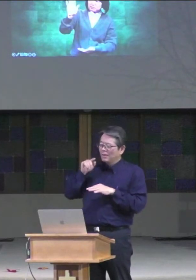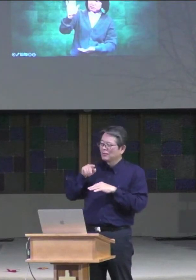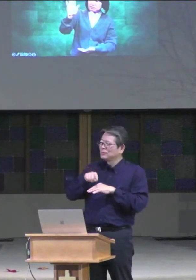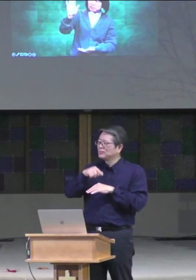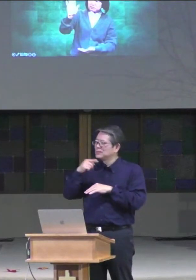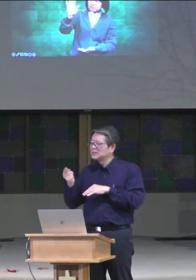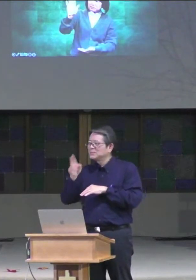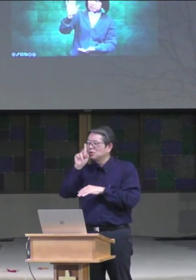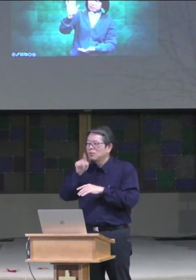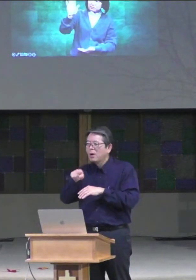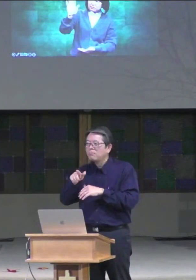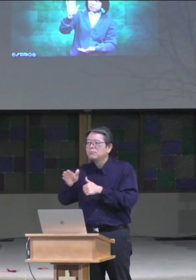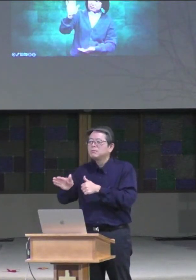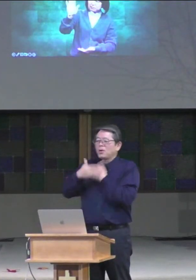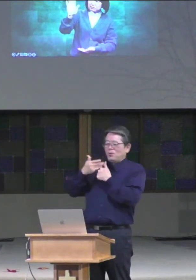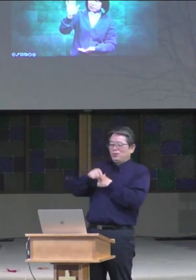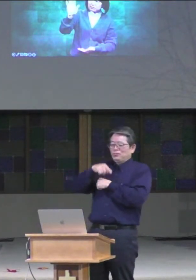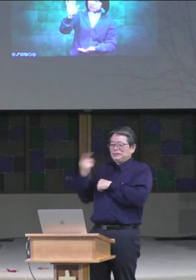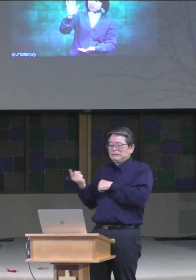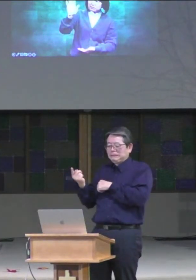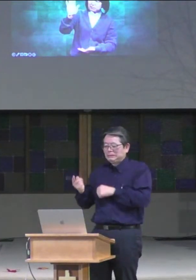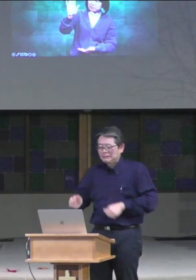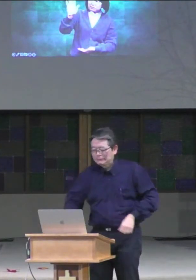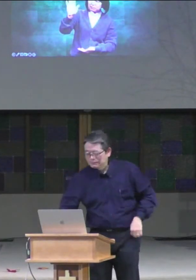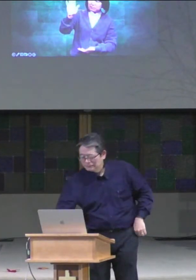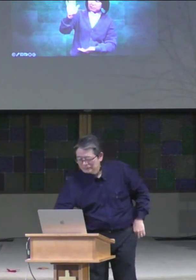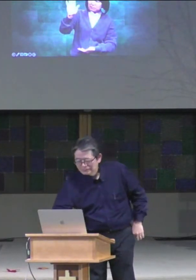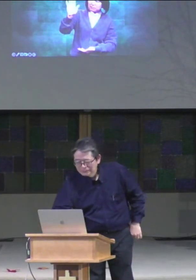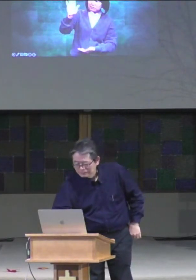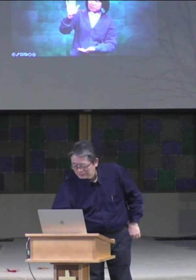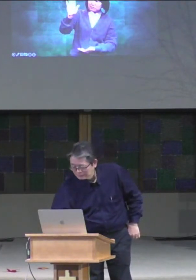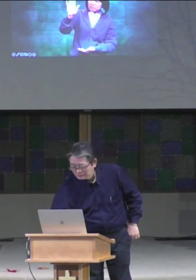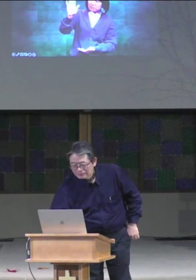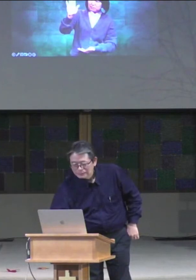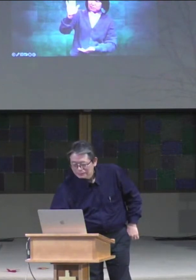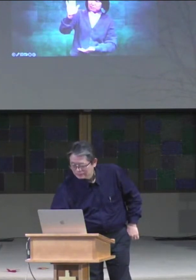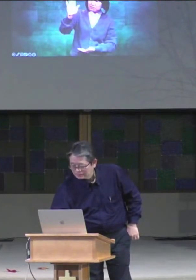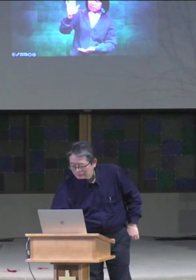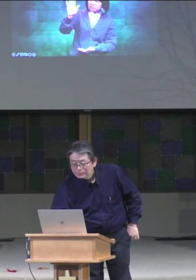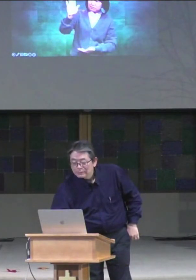Now when I think back on it, this is a passage that really helped me, this next one.